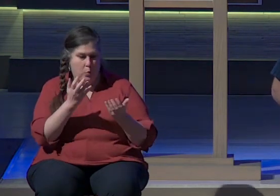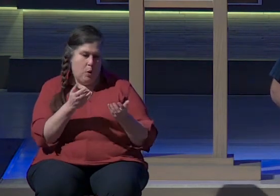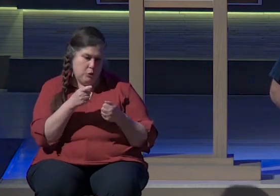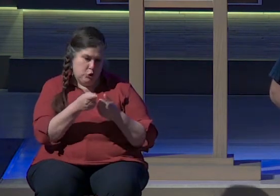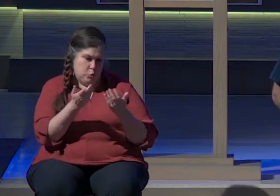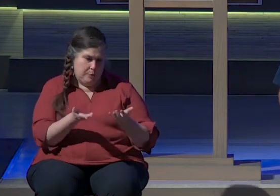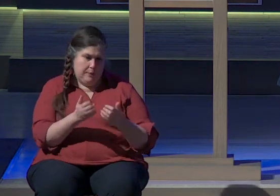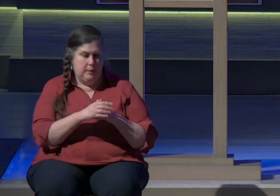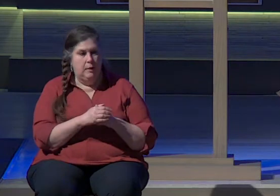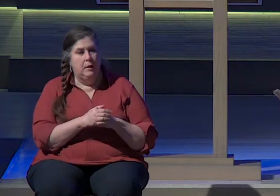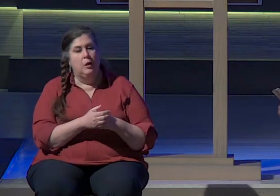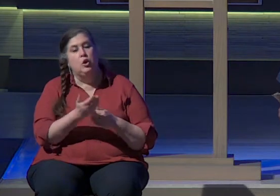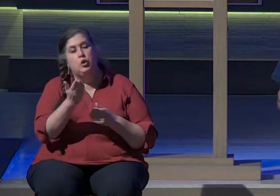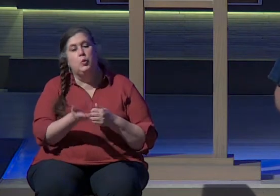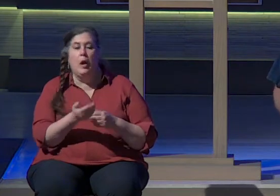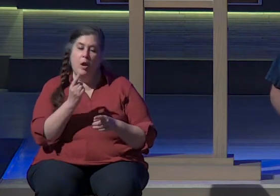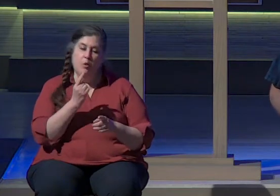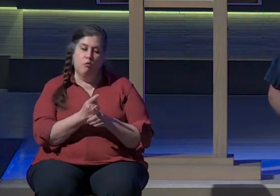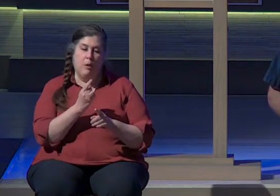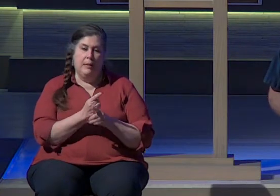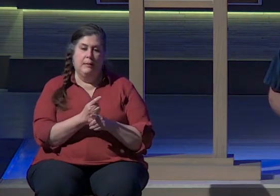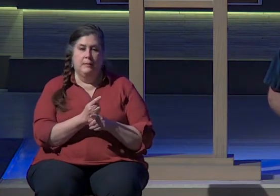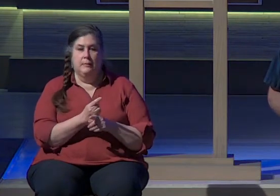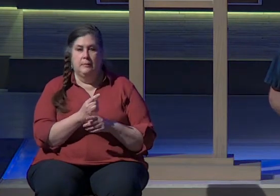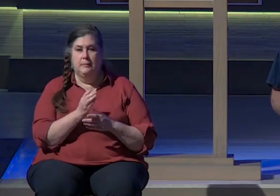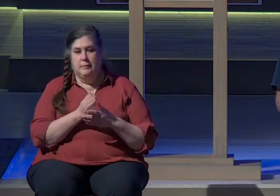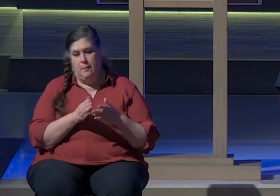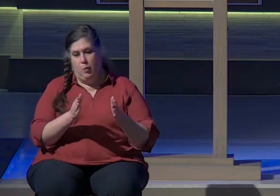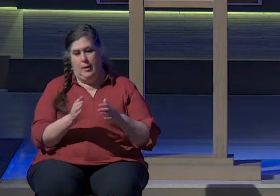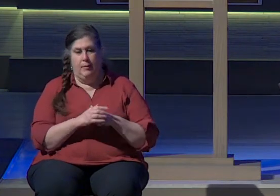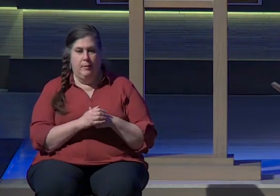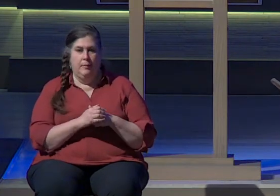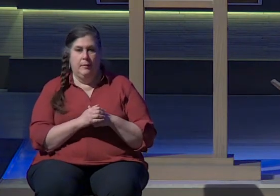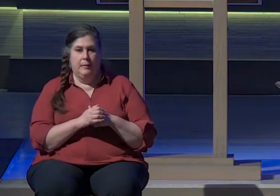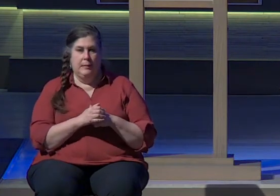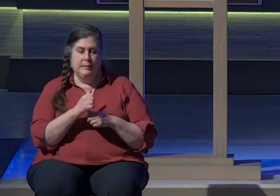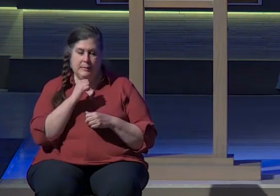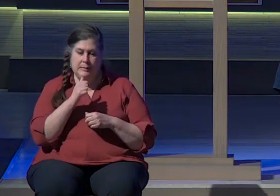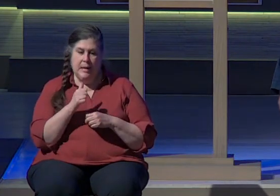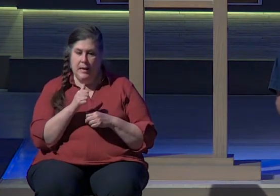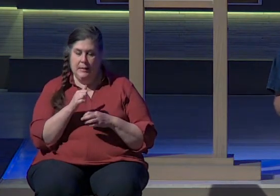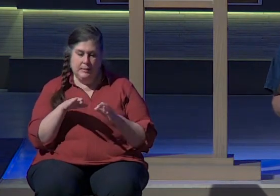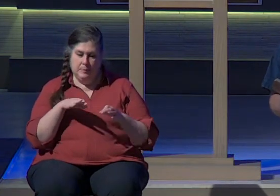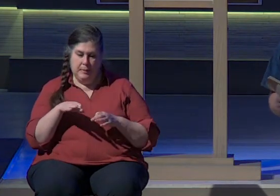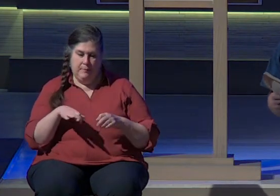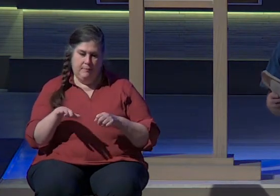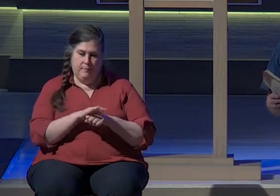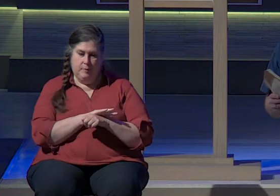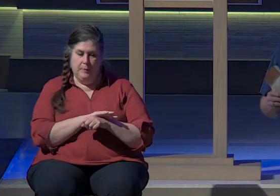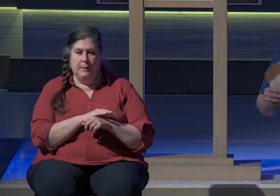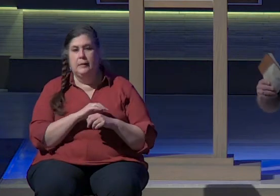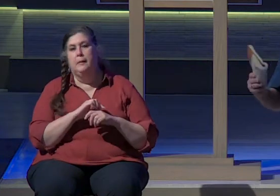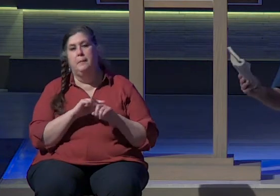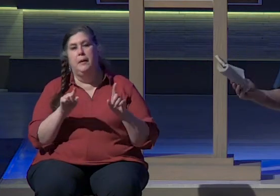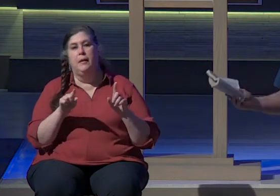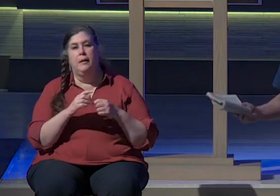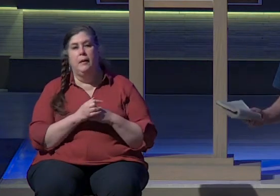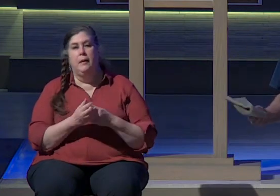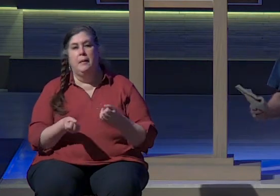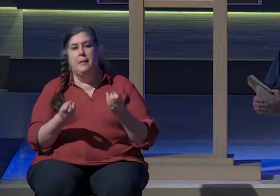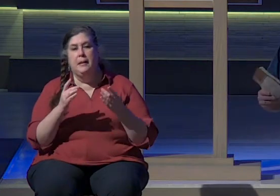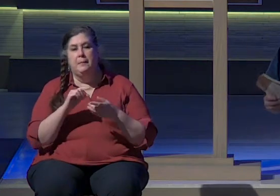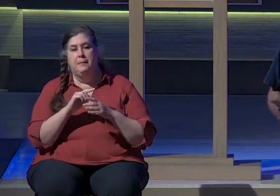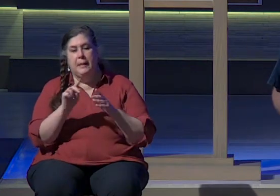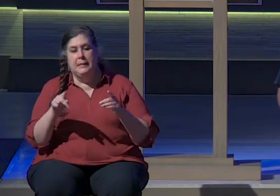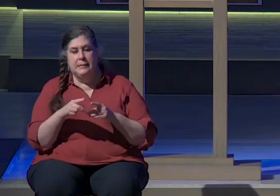be. You are in the right somehow. It's not laid out thoroughly by Jeremiah here, but in many other places in